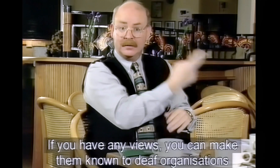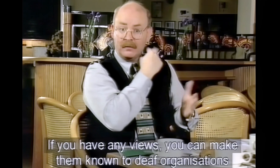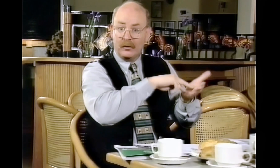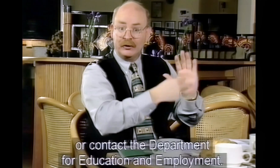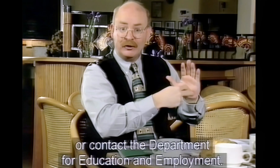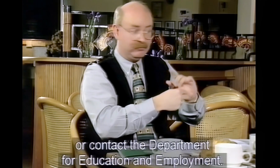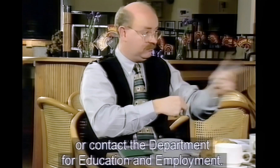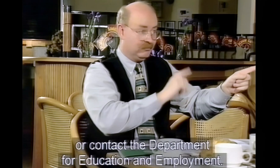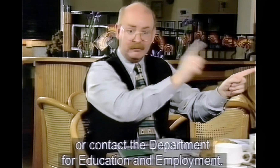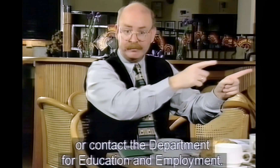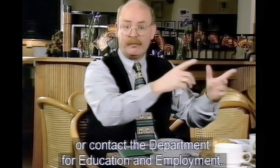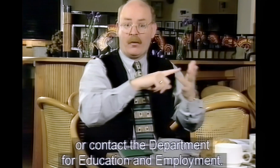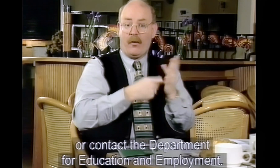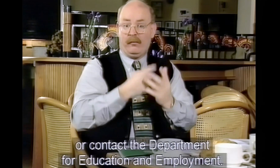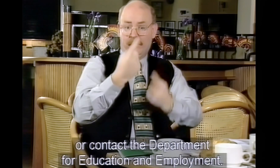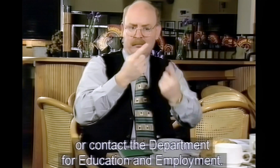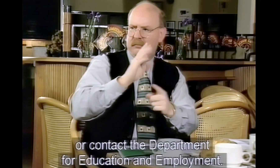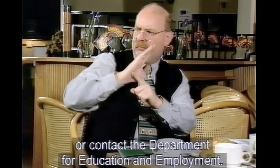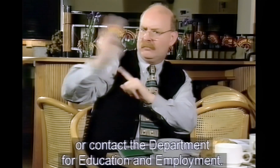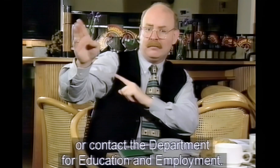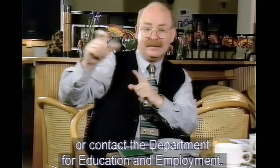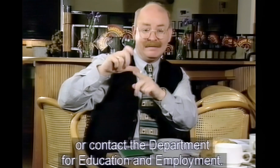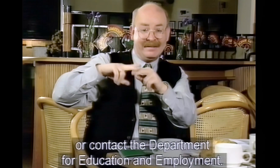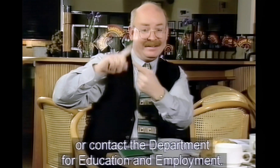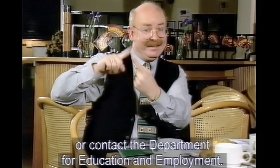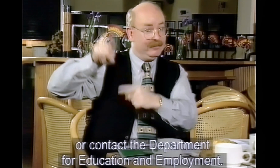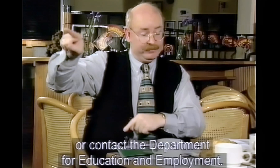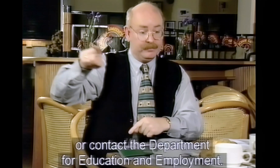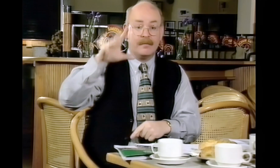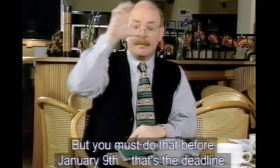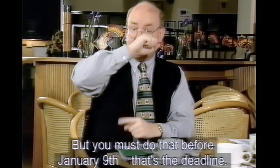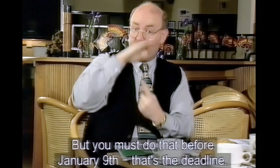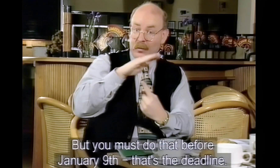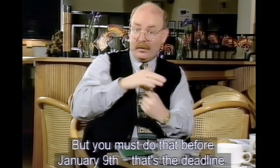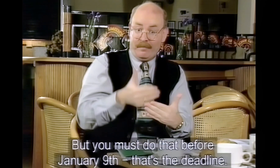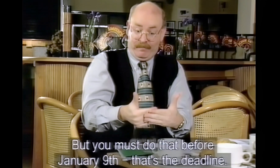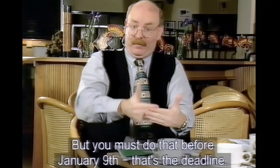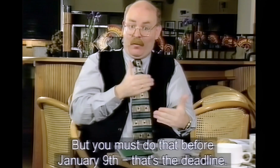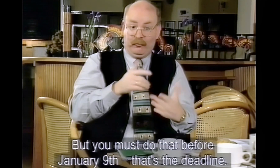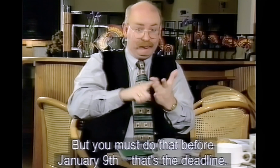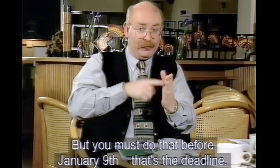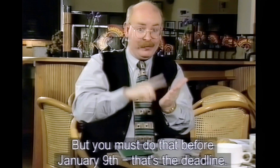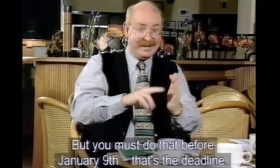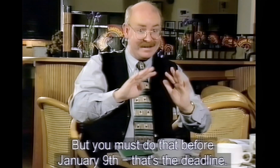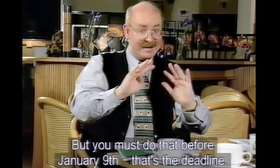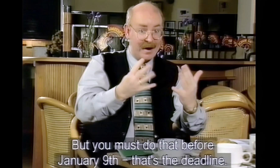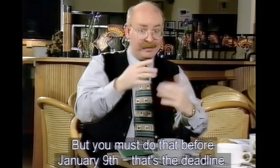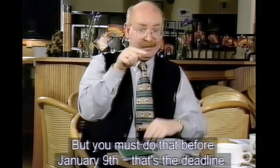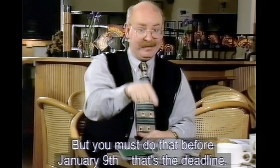deaf organisations, or you can contact the Department of Education and Employment. But remember, you have to do that before the 9th of